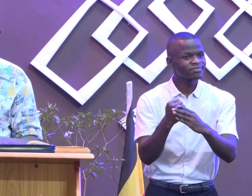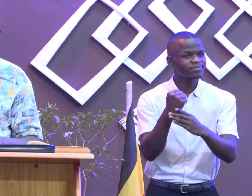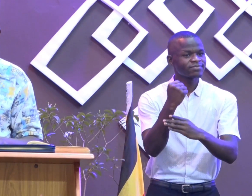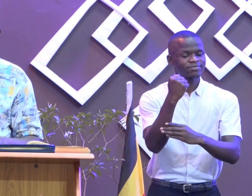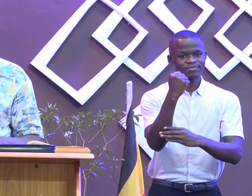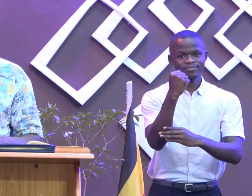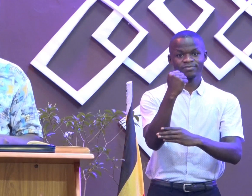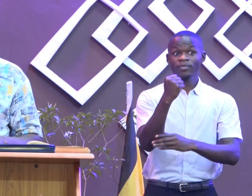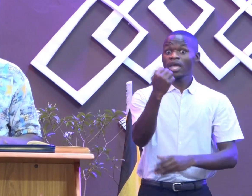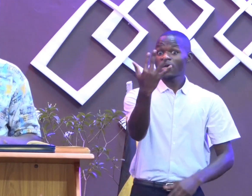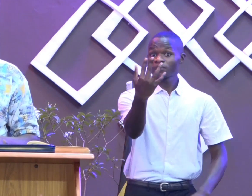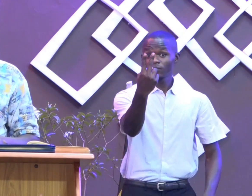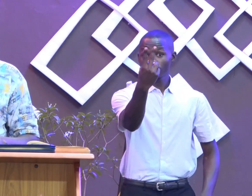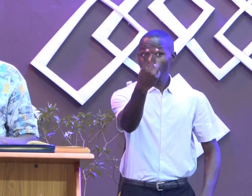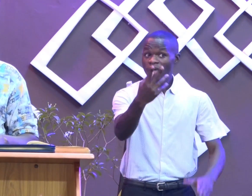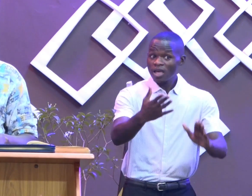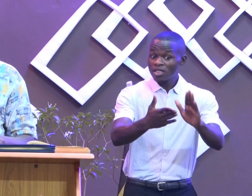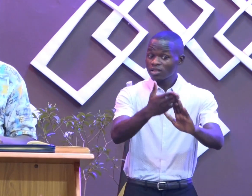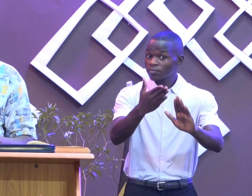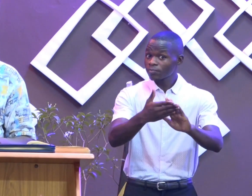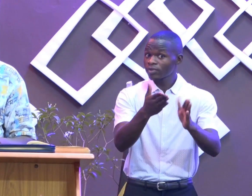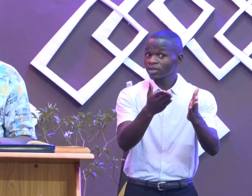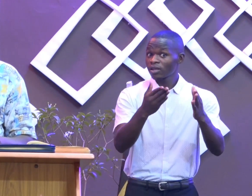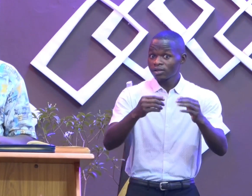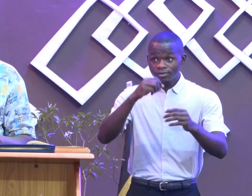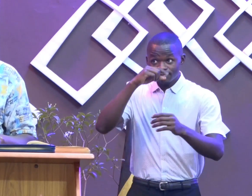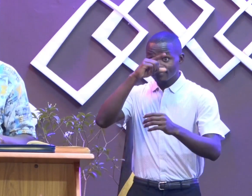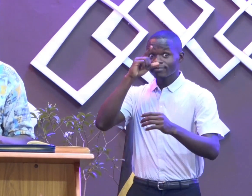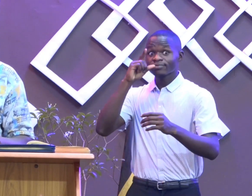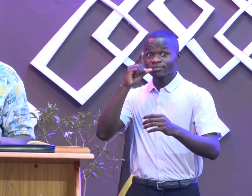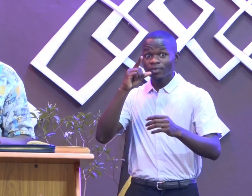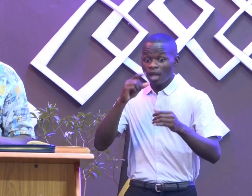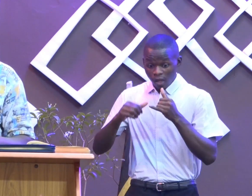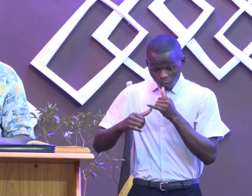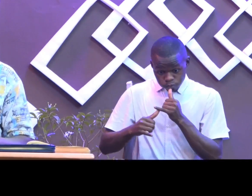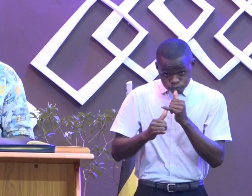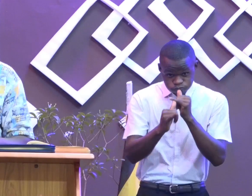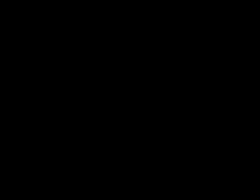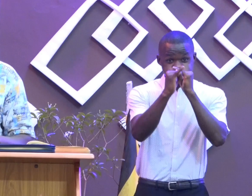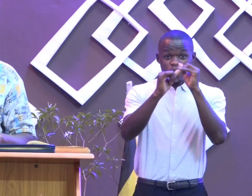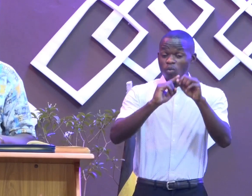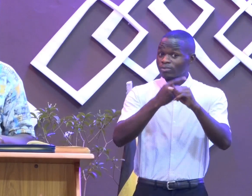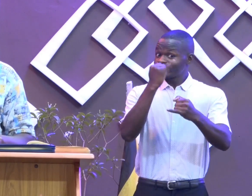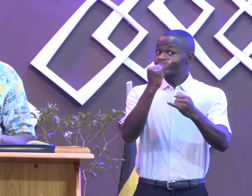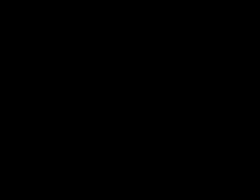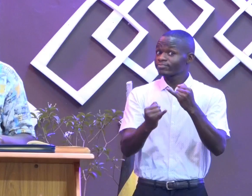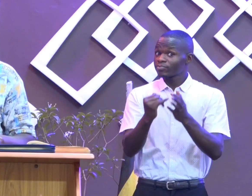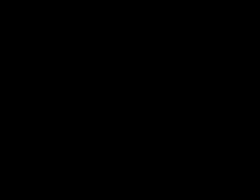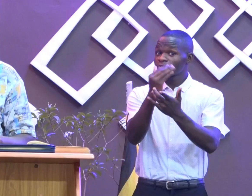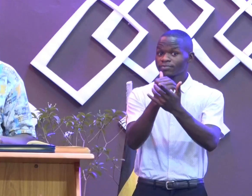Kanziremu 52. Mangwago. Ng'okutemya ekikowe. Akagomba k'enkomerero bwe kalivuga.